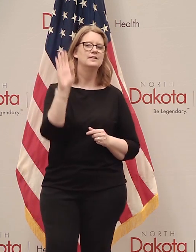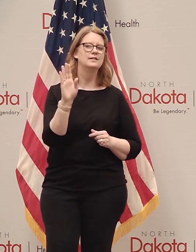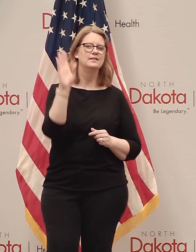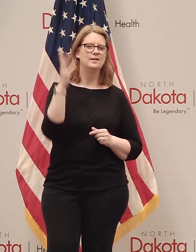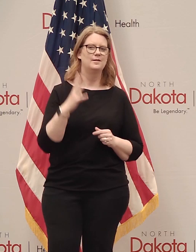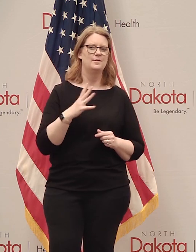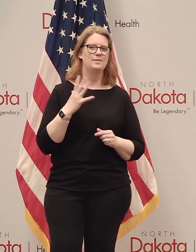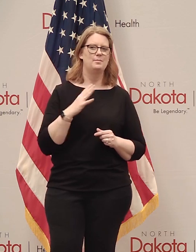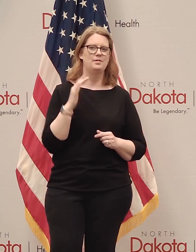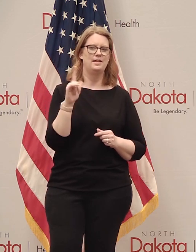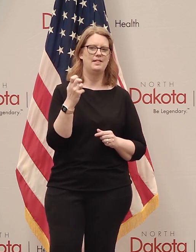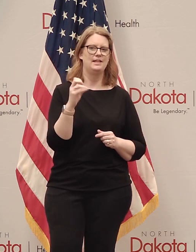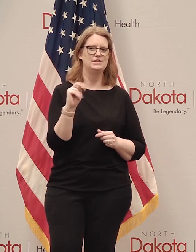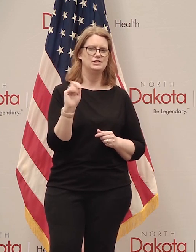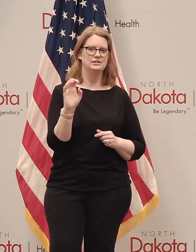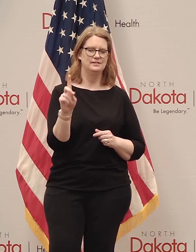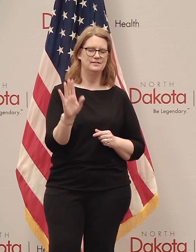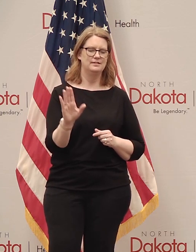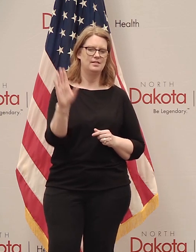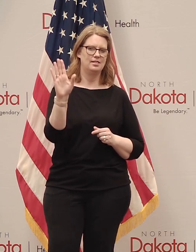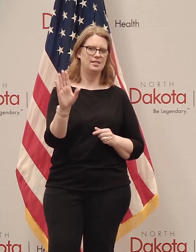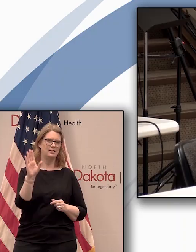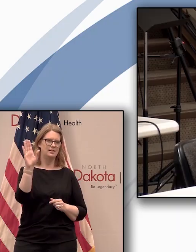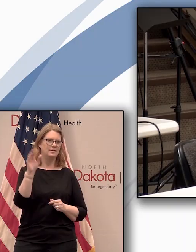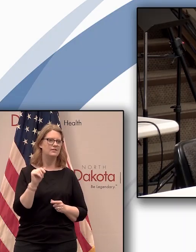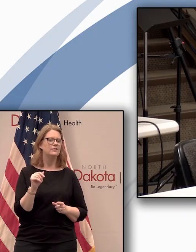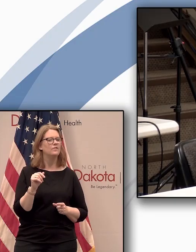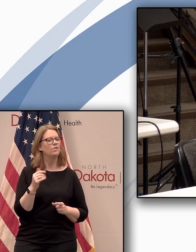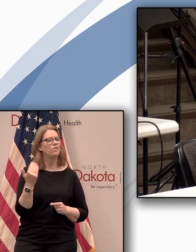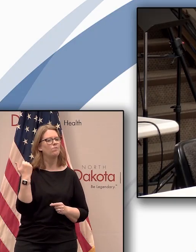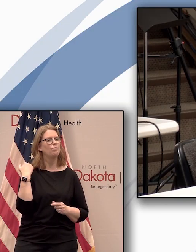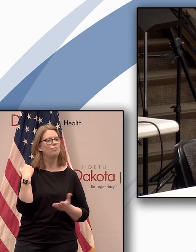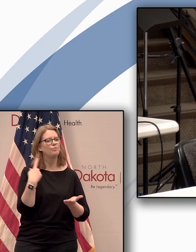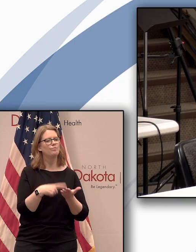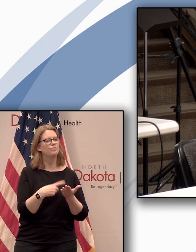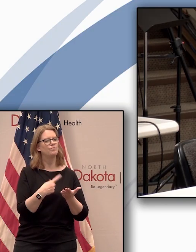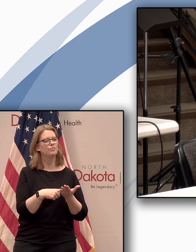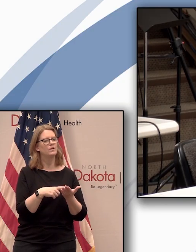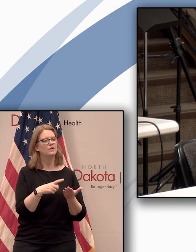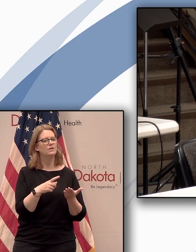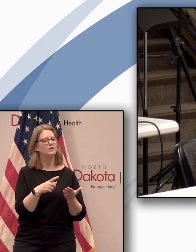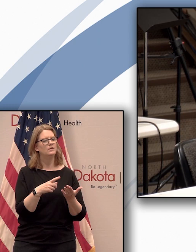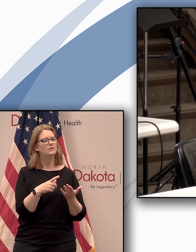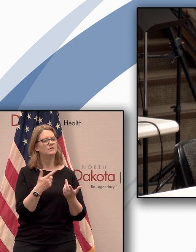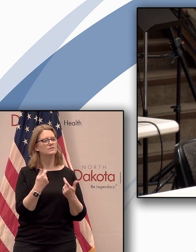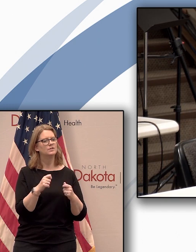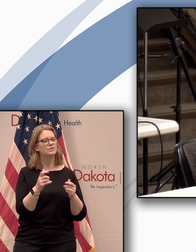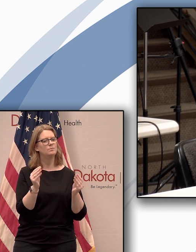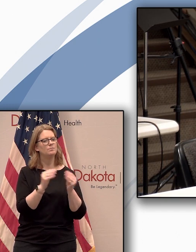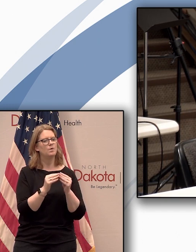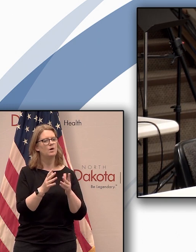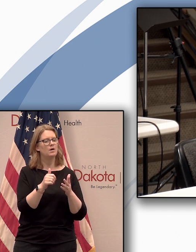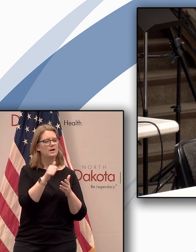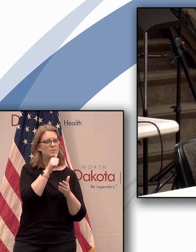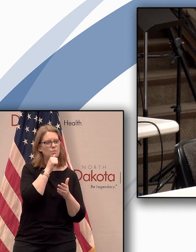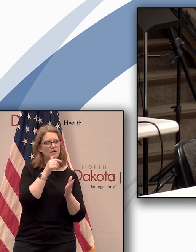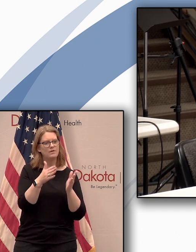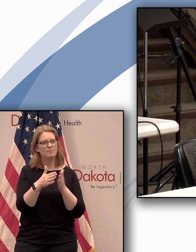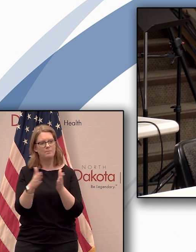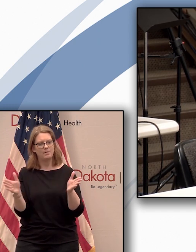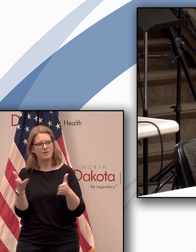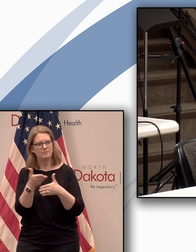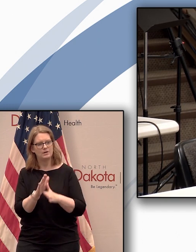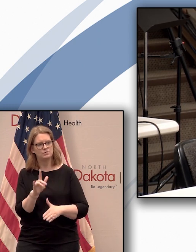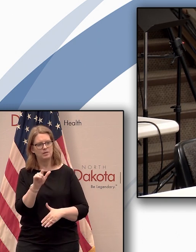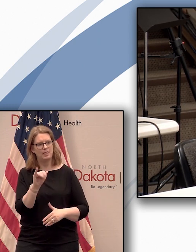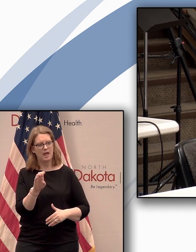that's right. In an earlier briefing, you talked about trying to do more public-private partnerships with labs. Have